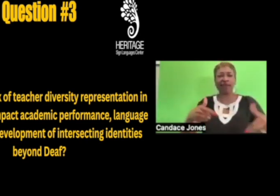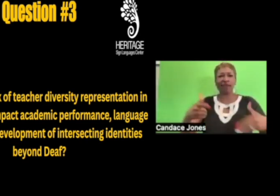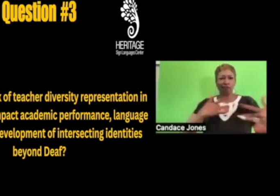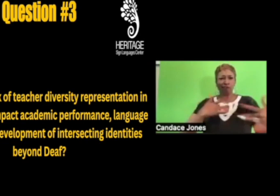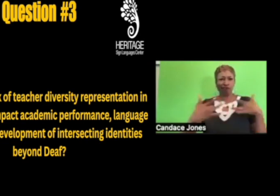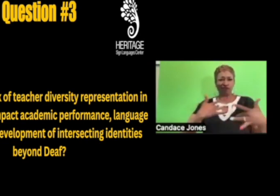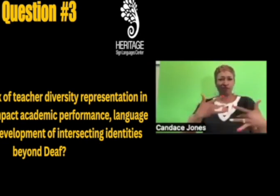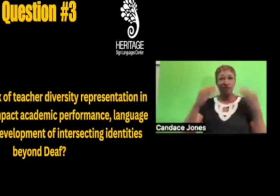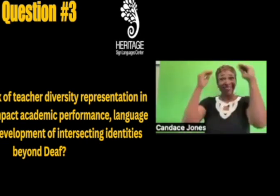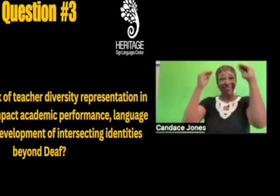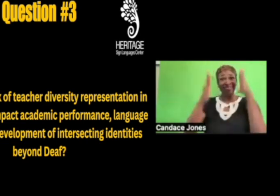and how